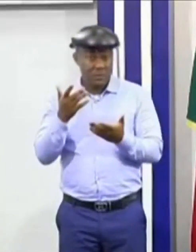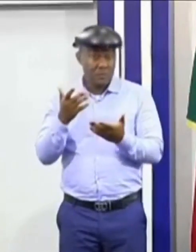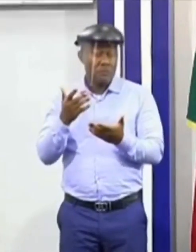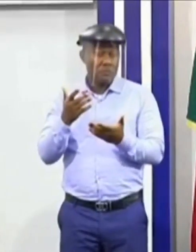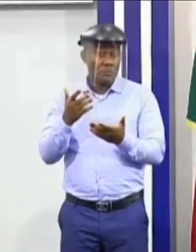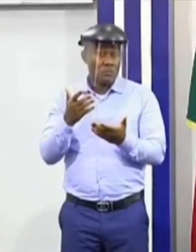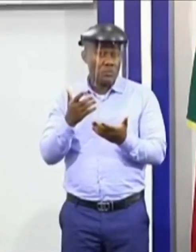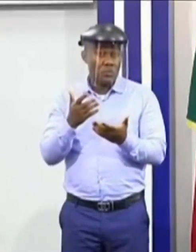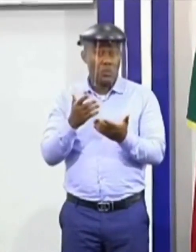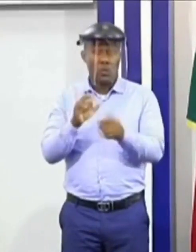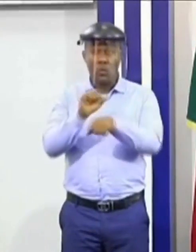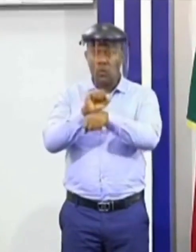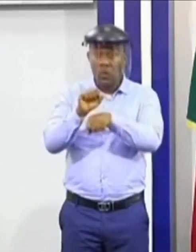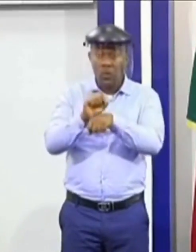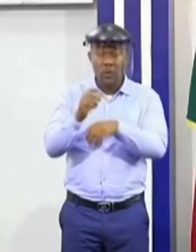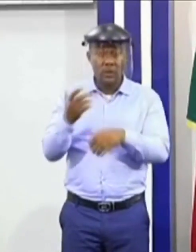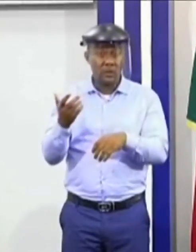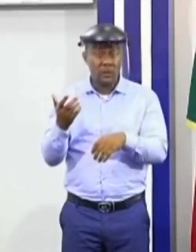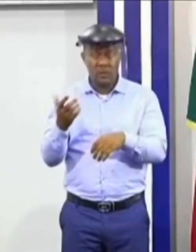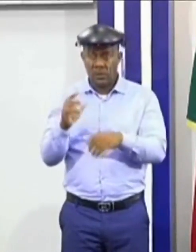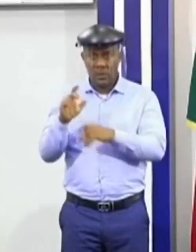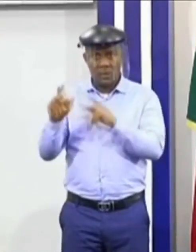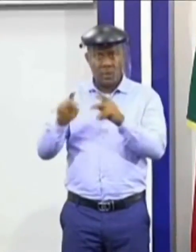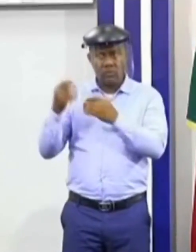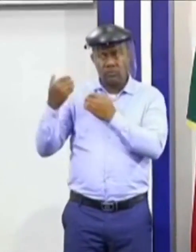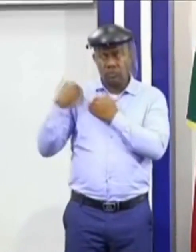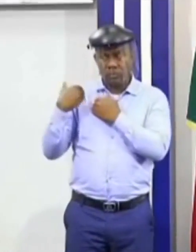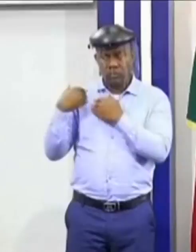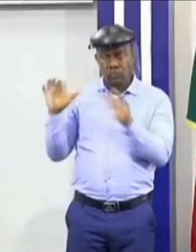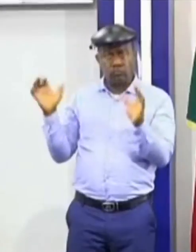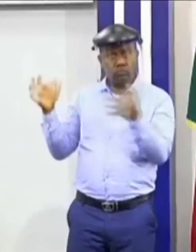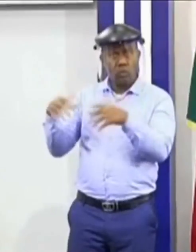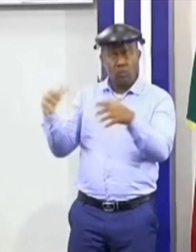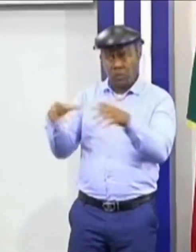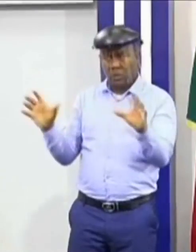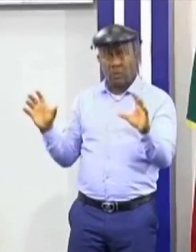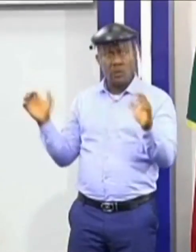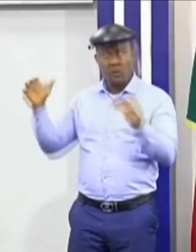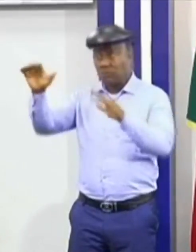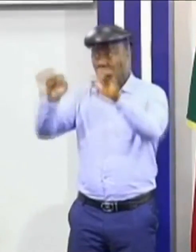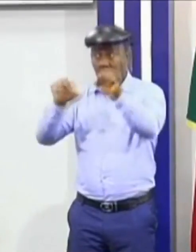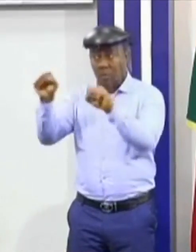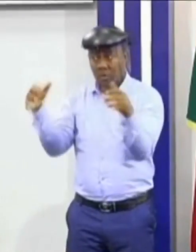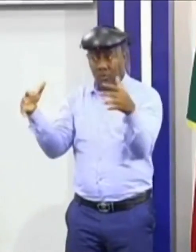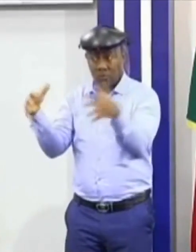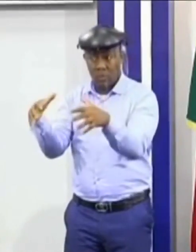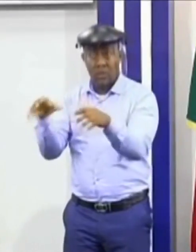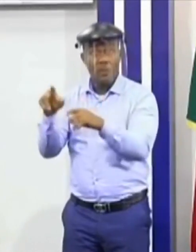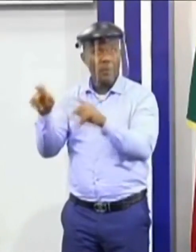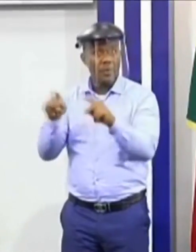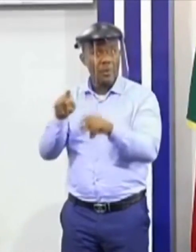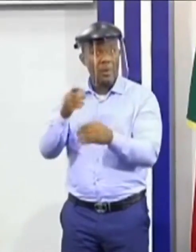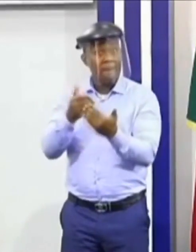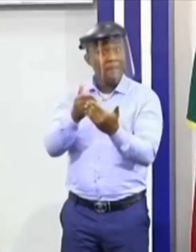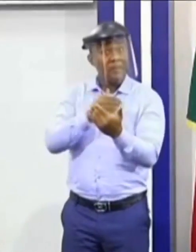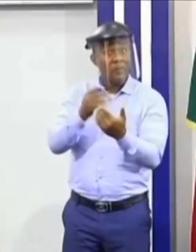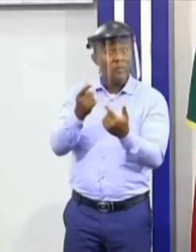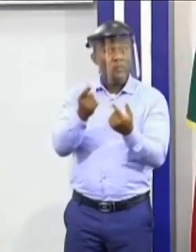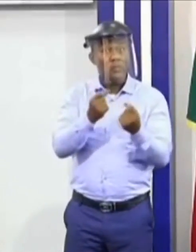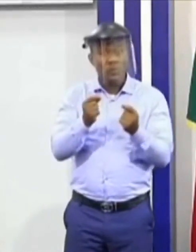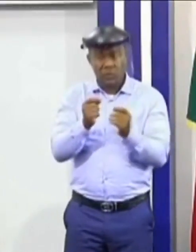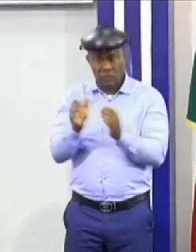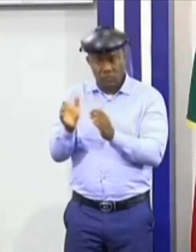workplace managers, and persons responsible for the gathering of other persons to strictly ensure that